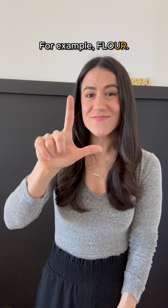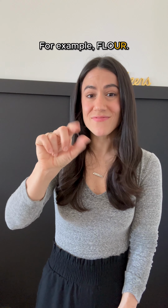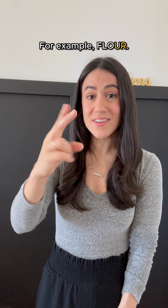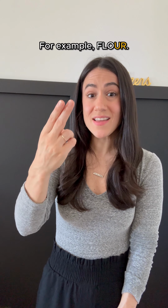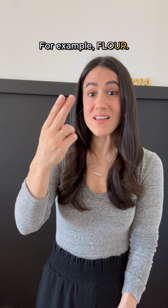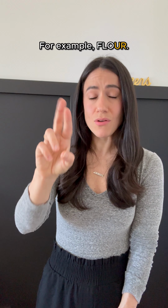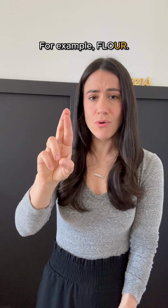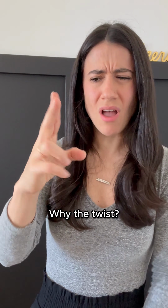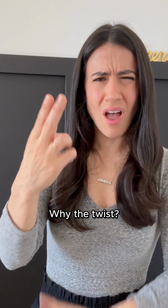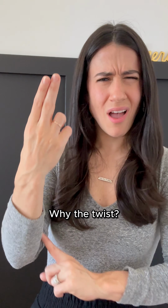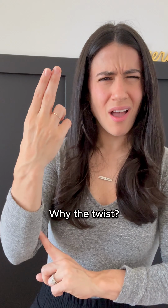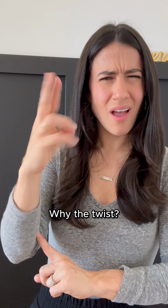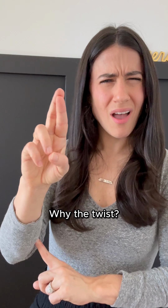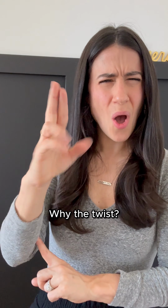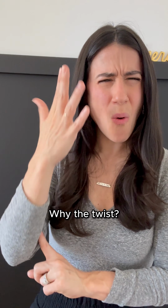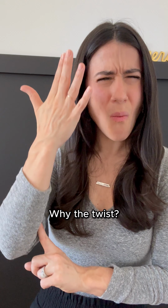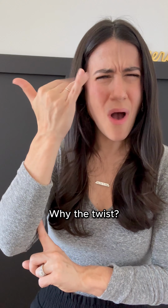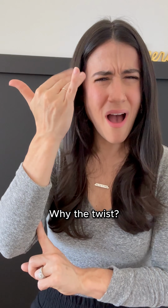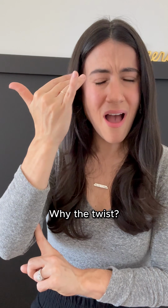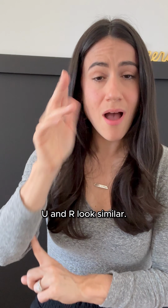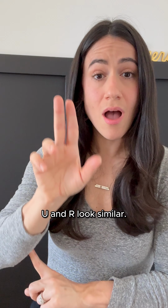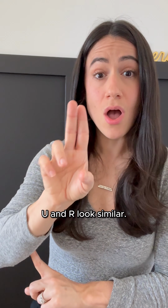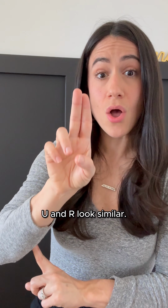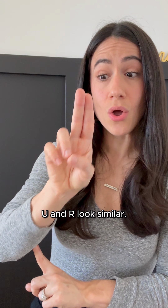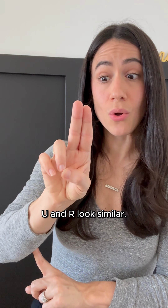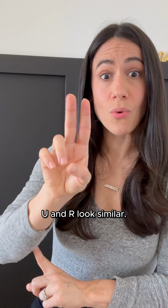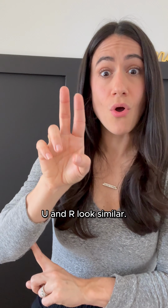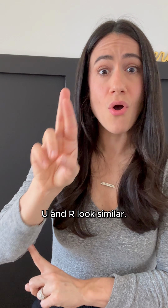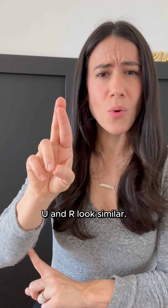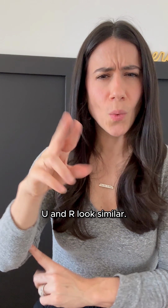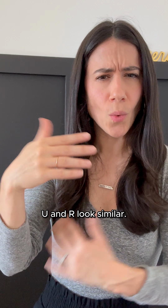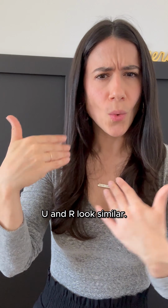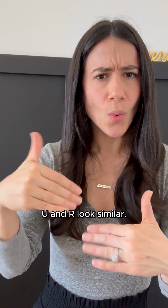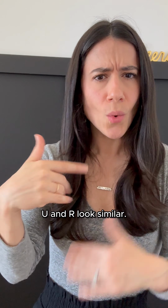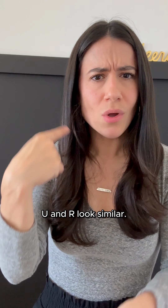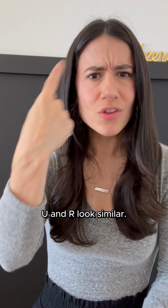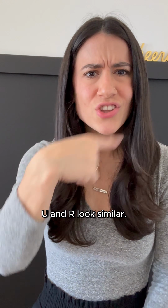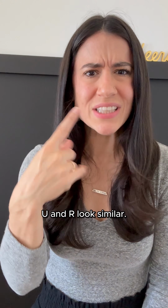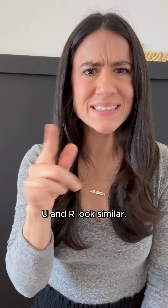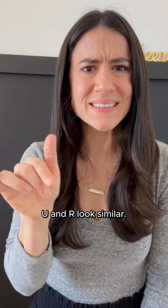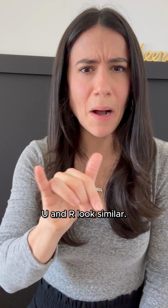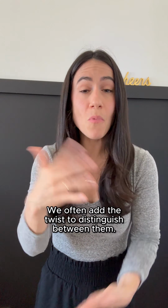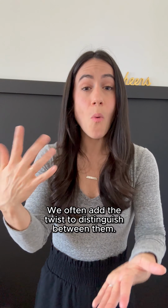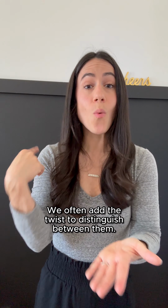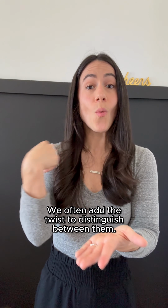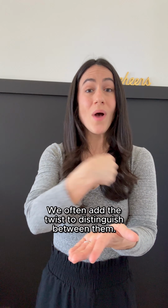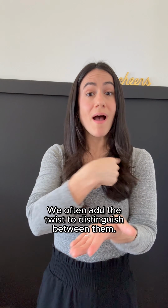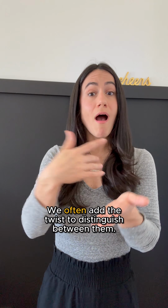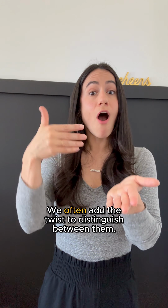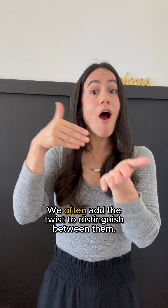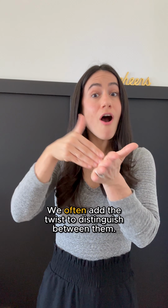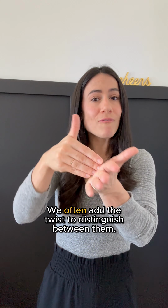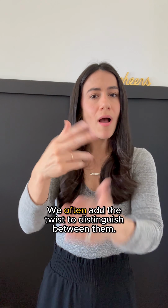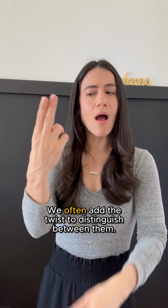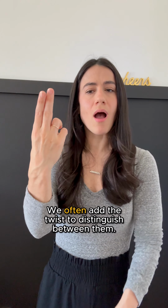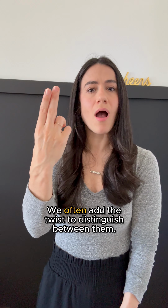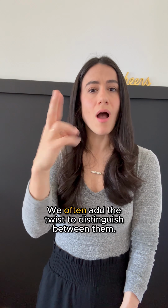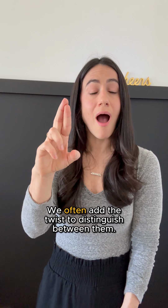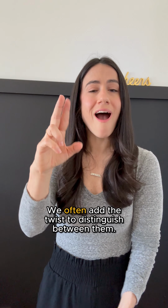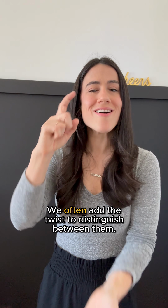flower. Why the twist? U and R look similar. We often add the twist to distinguish between